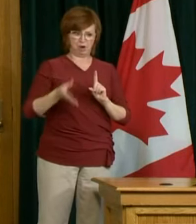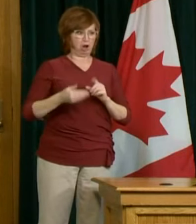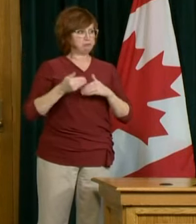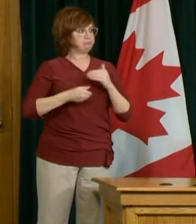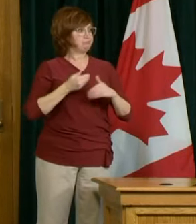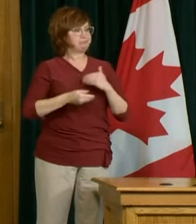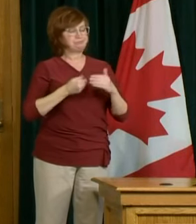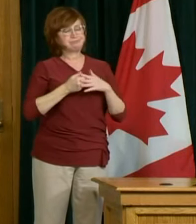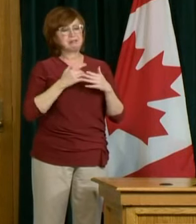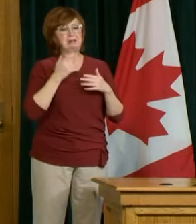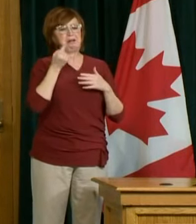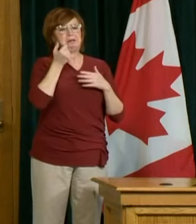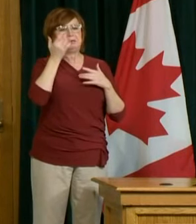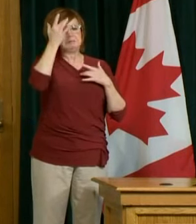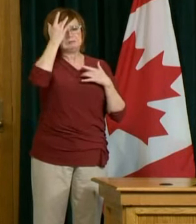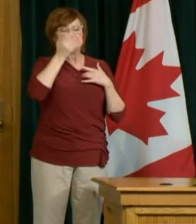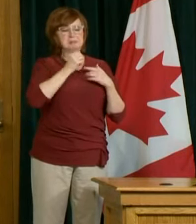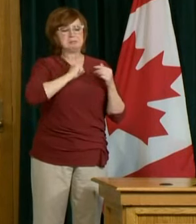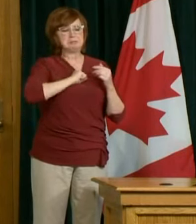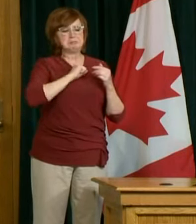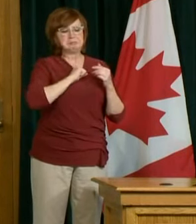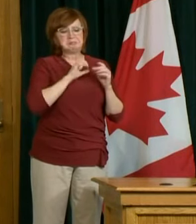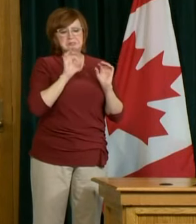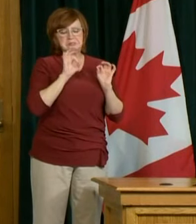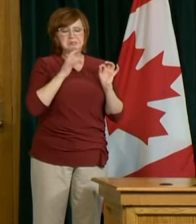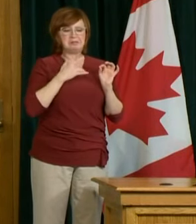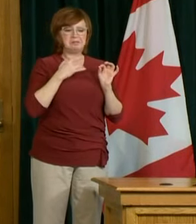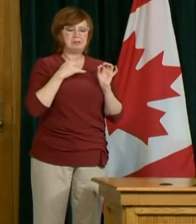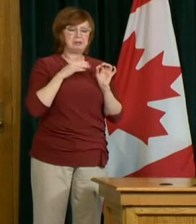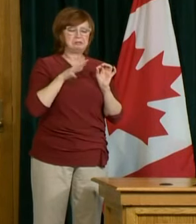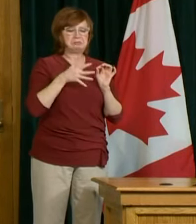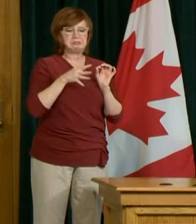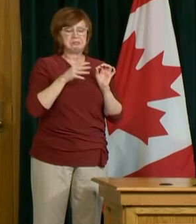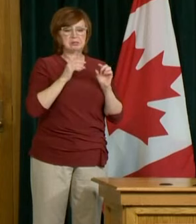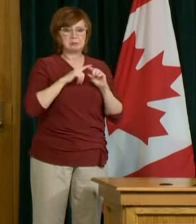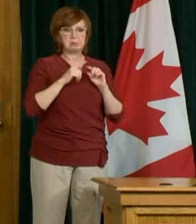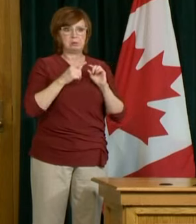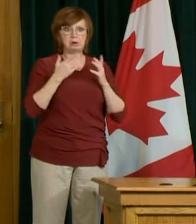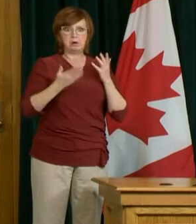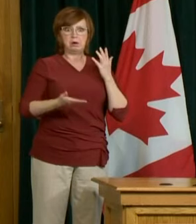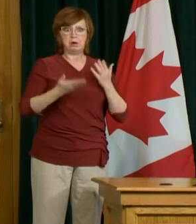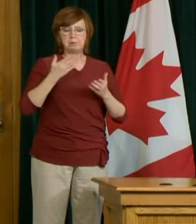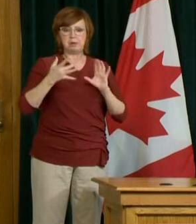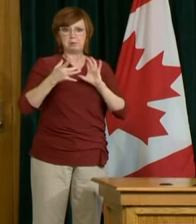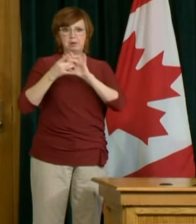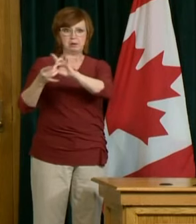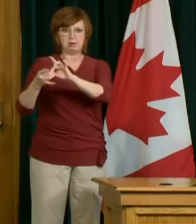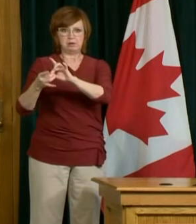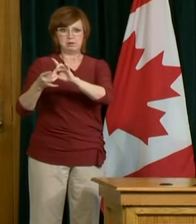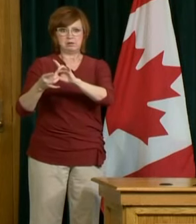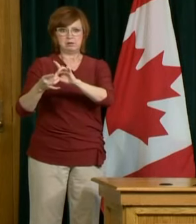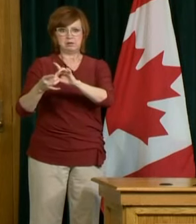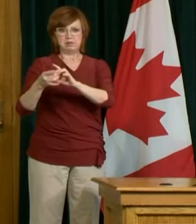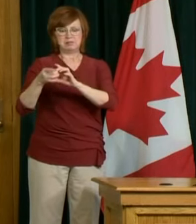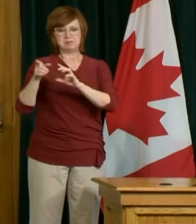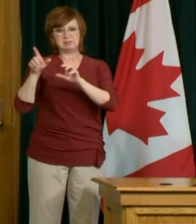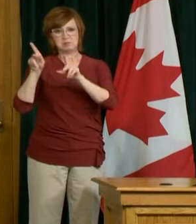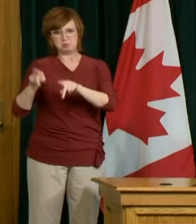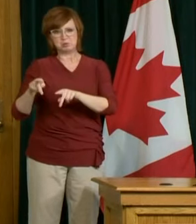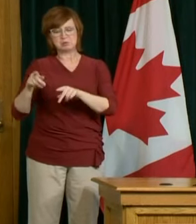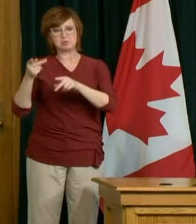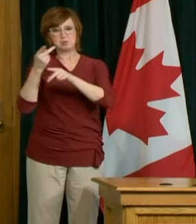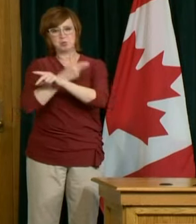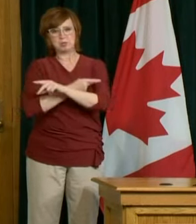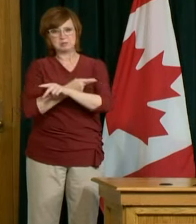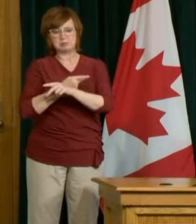you, elders, people with underlying risk factors. And then that second wave of exposure can result in a